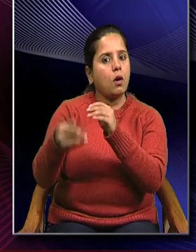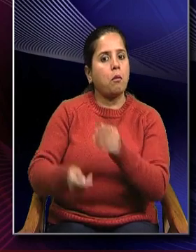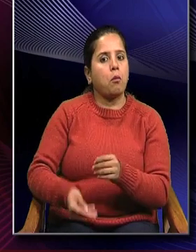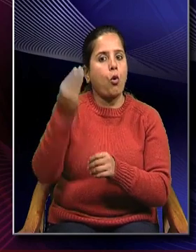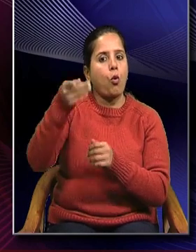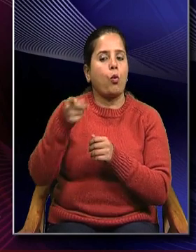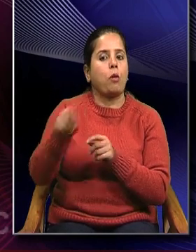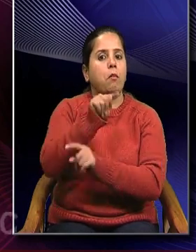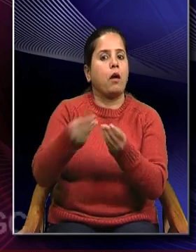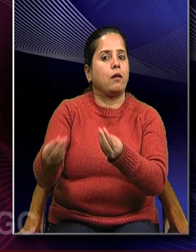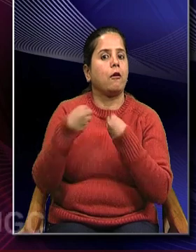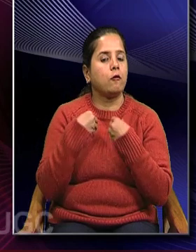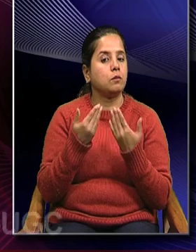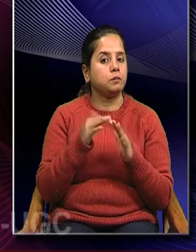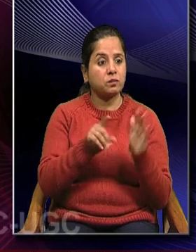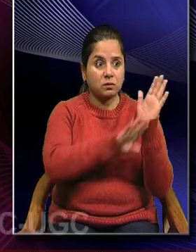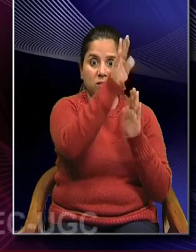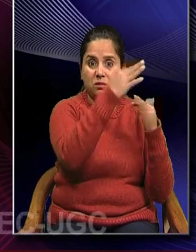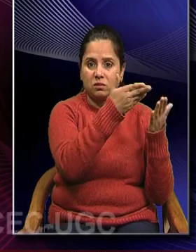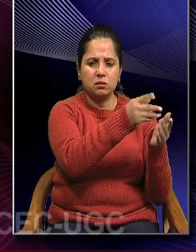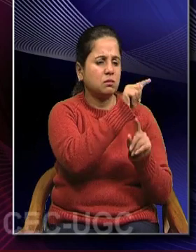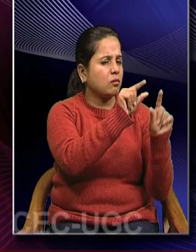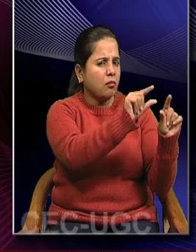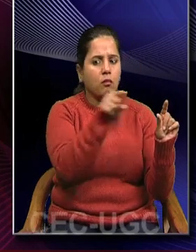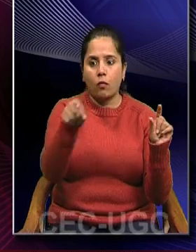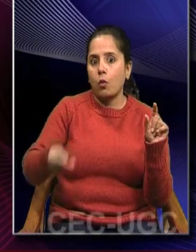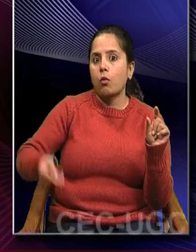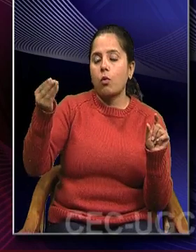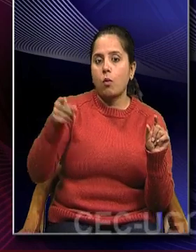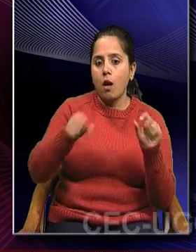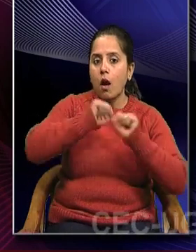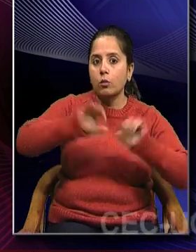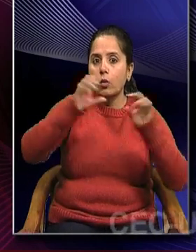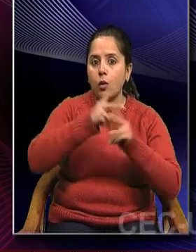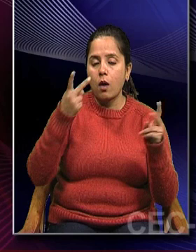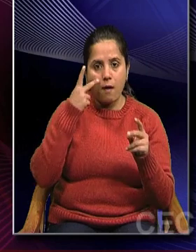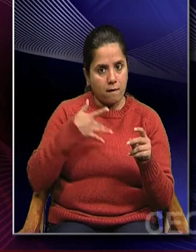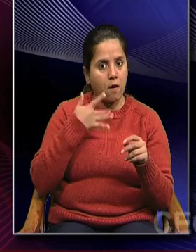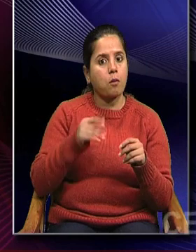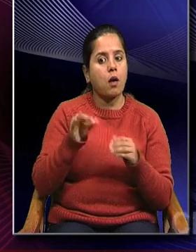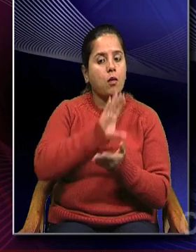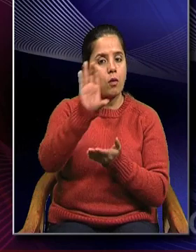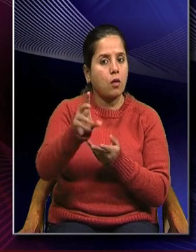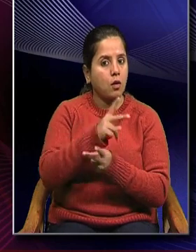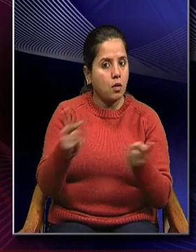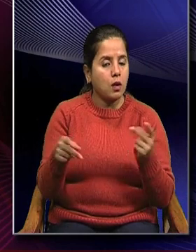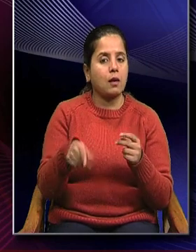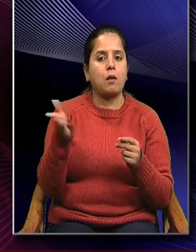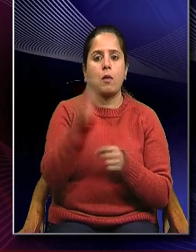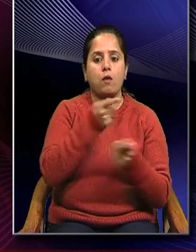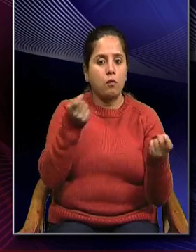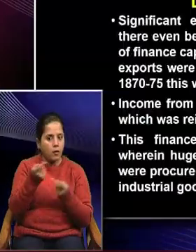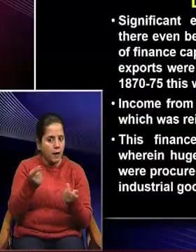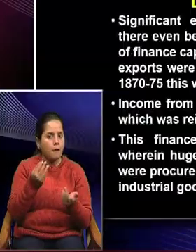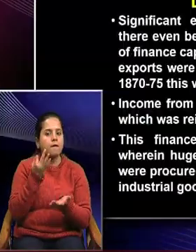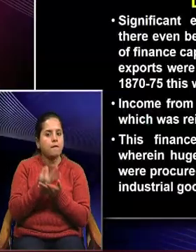returns. And we see that the significant export of capital had been there even before the stage of predominance of finance